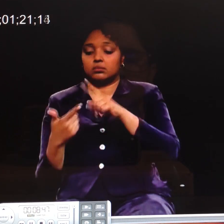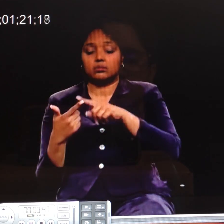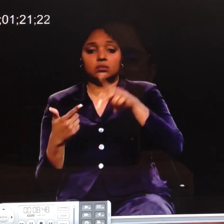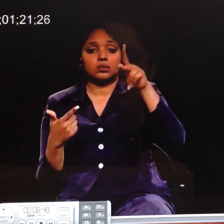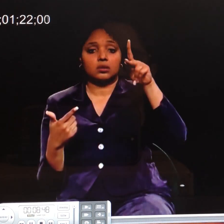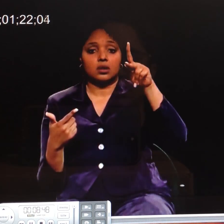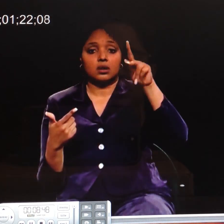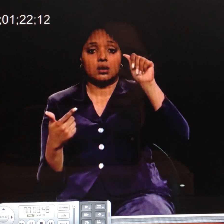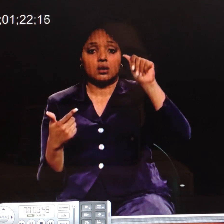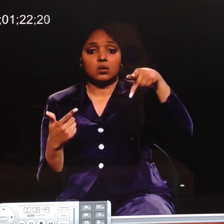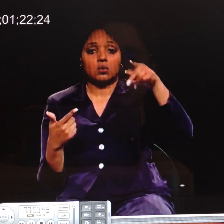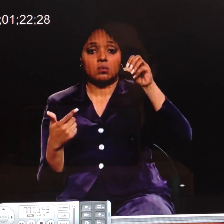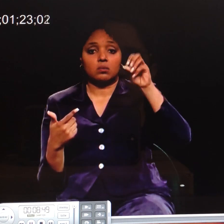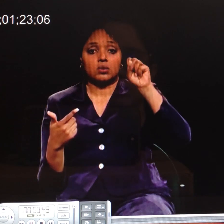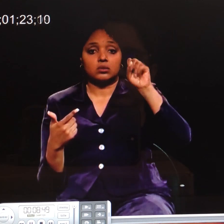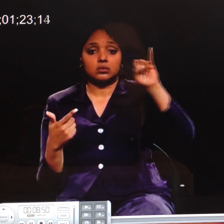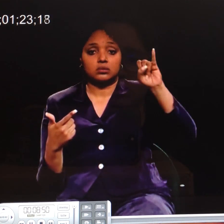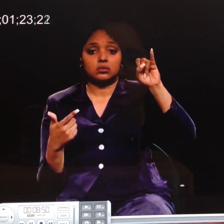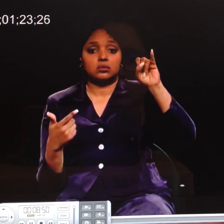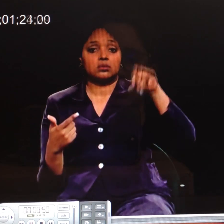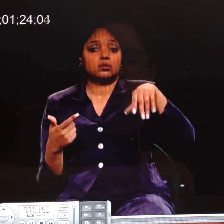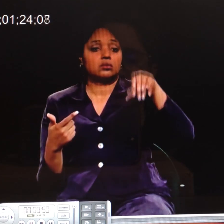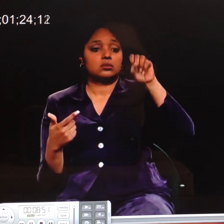noticed specific symptoms.